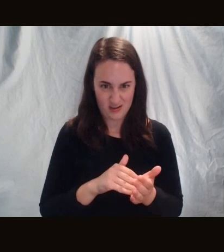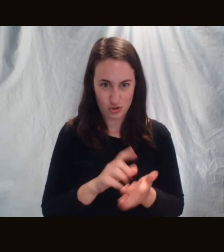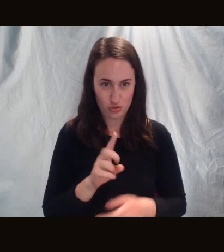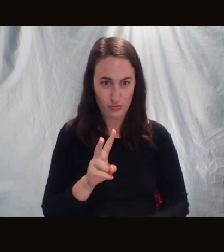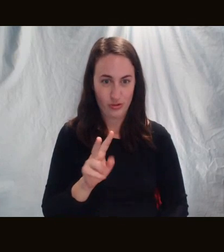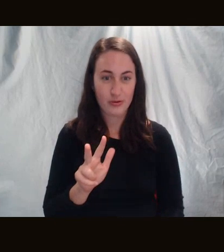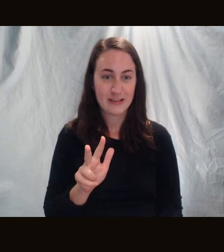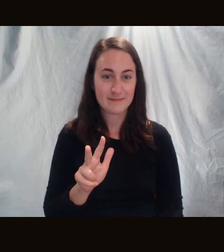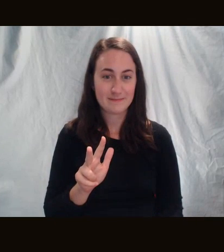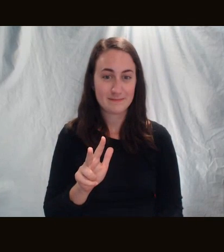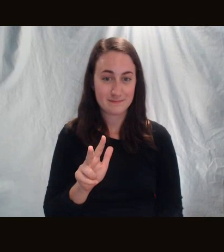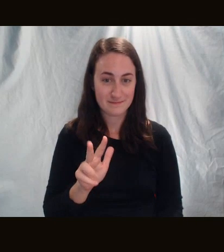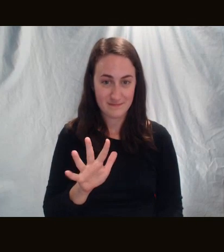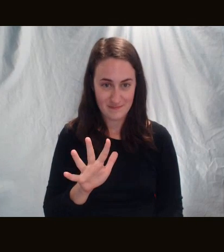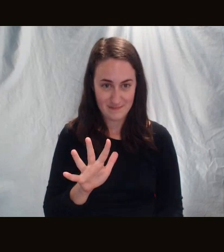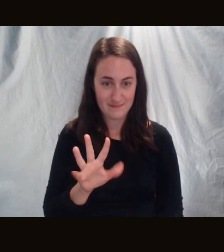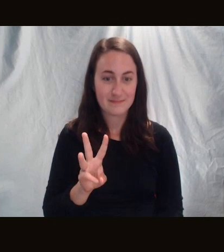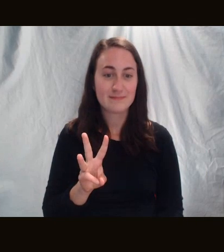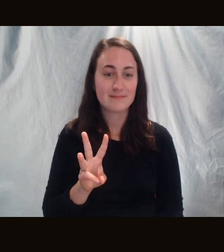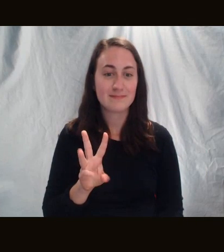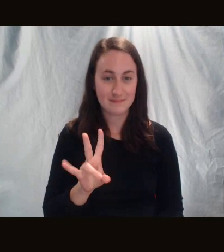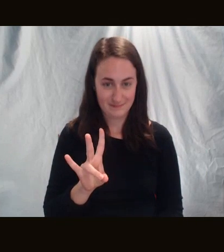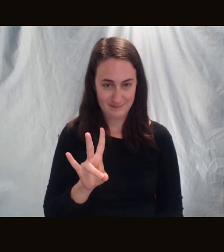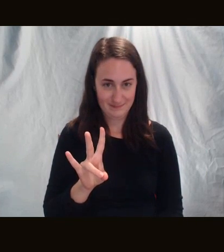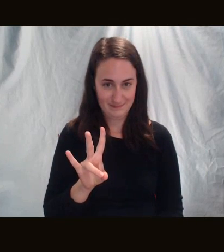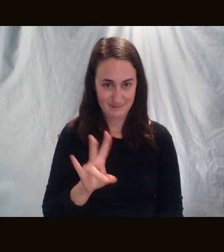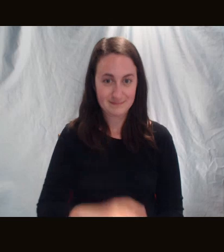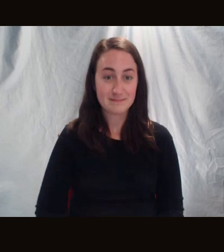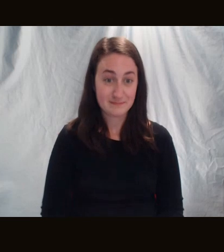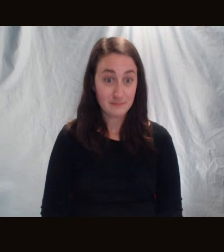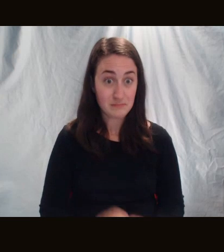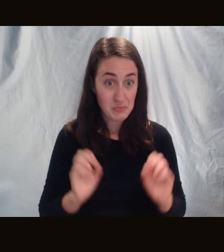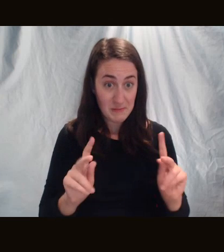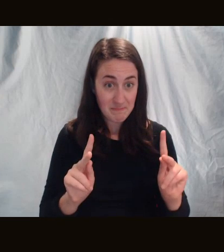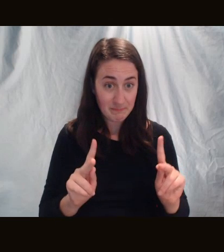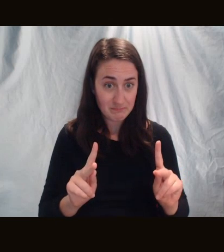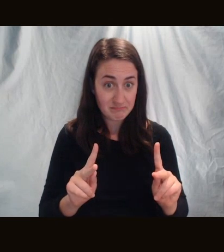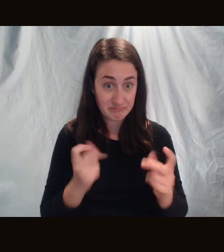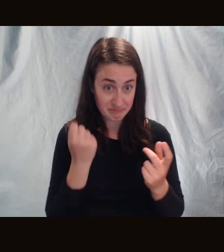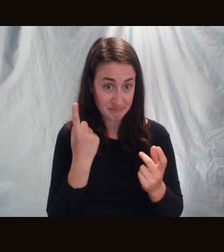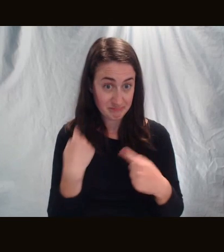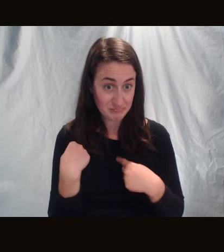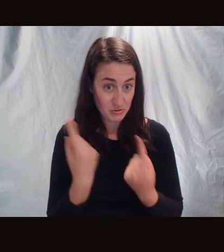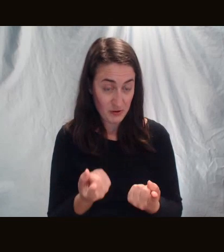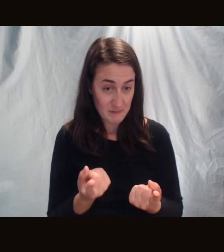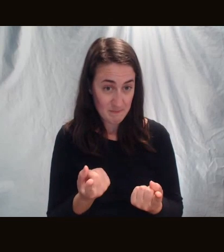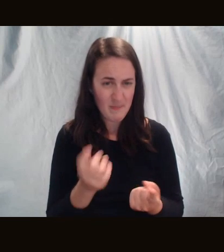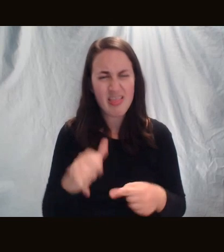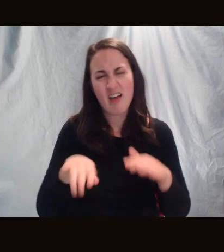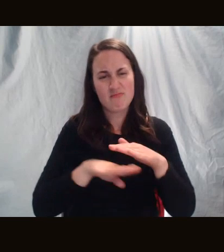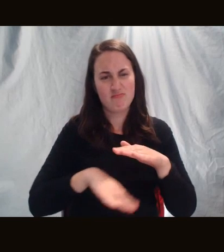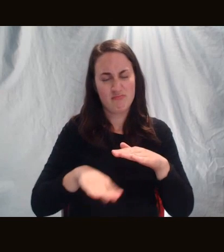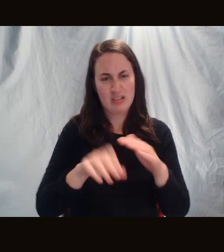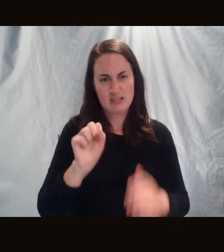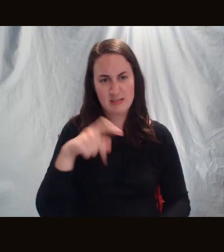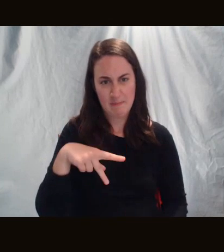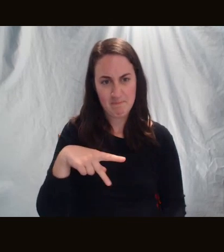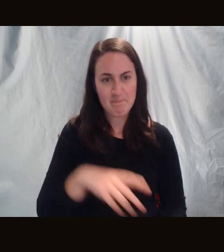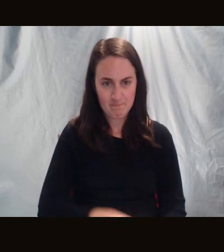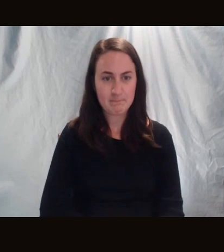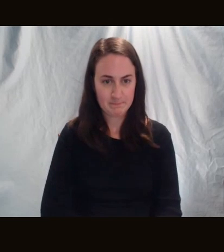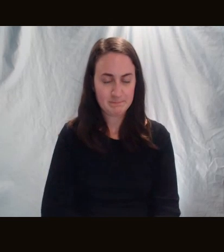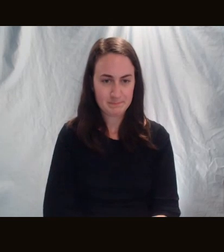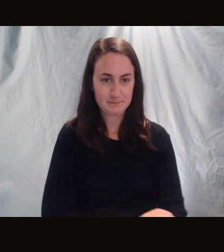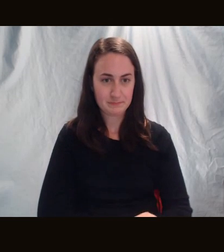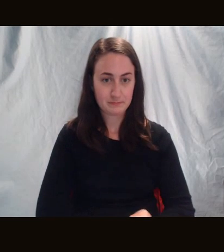1, 2, 3, then 5, 6, 7. Okay, so far so good. That is your basic step. And with that